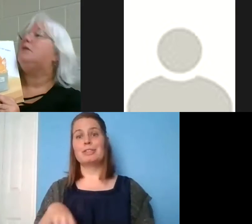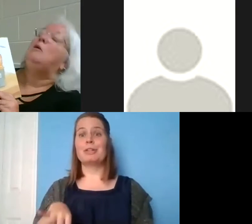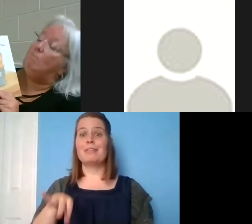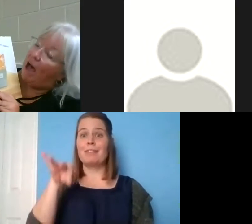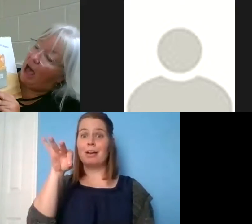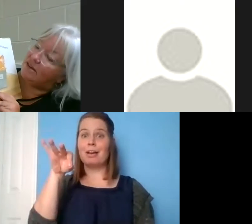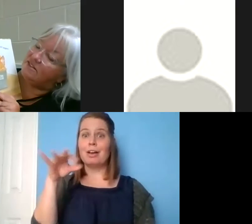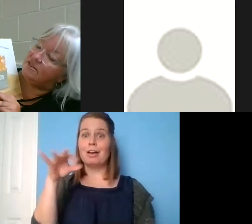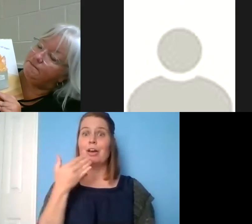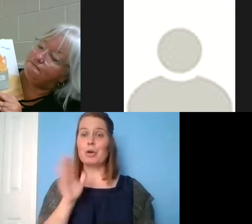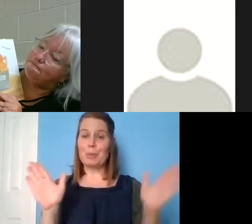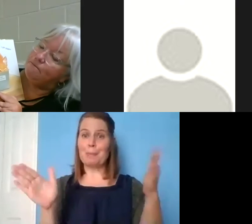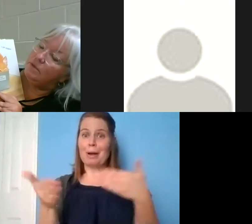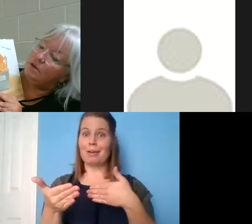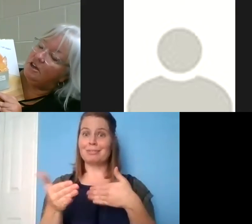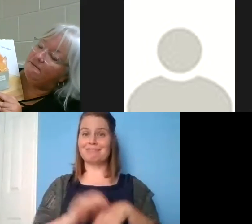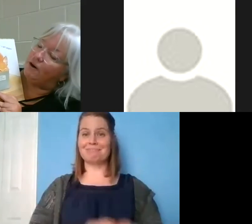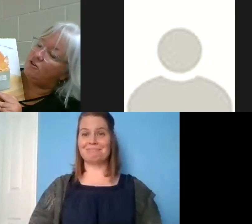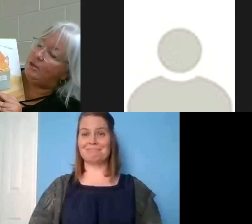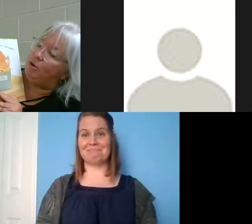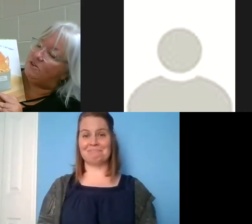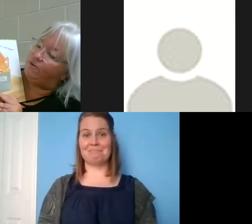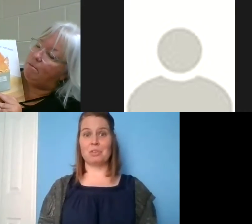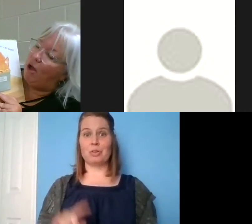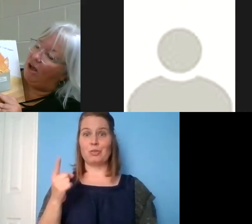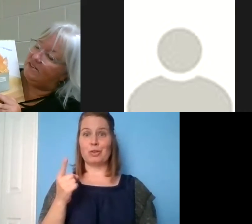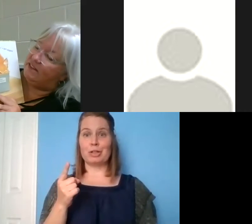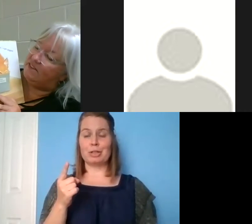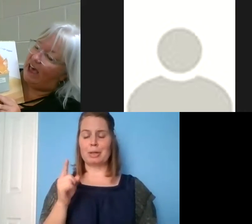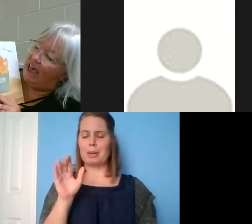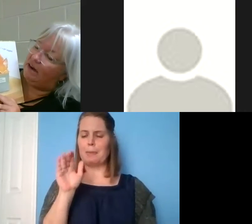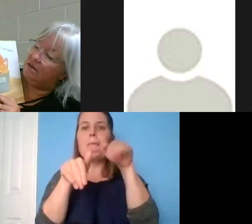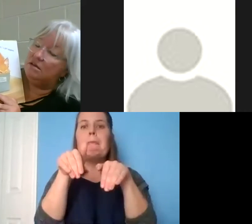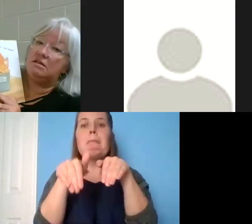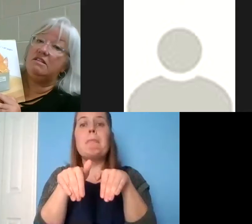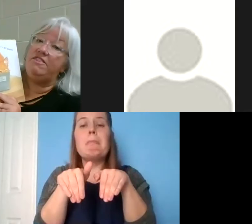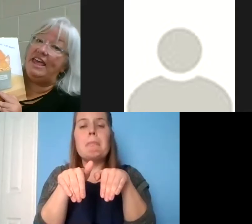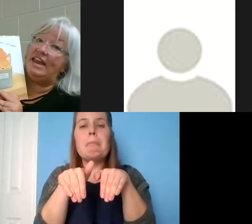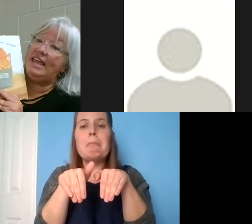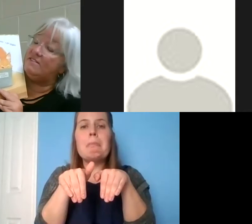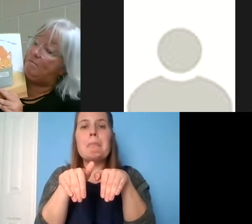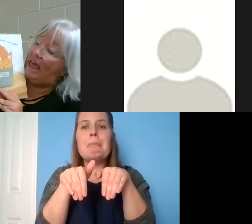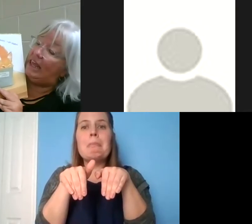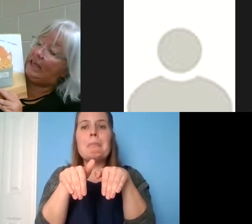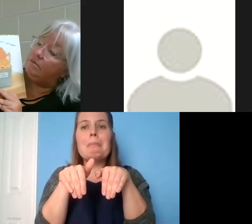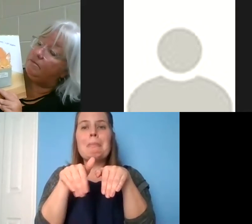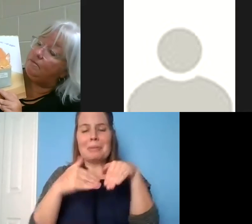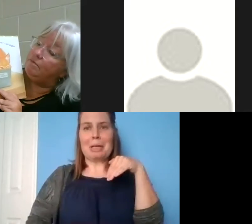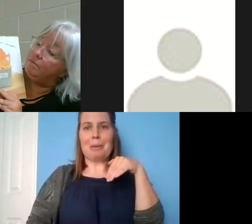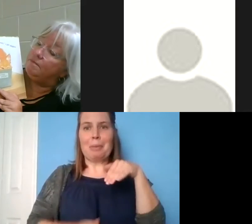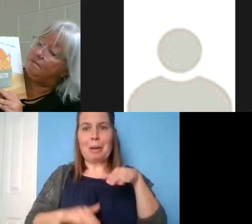good box. First, he put his front paws inside, then his